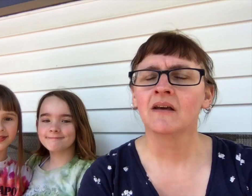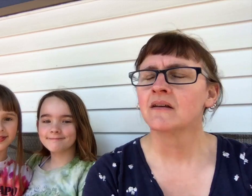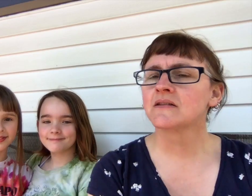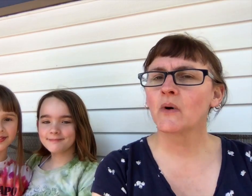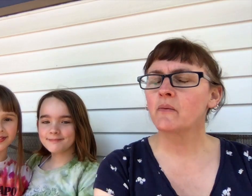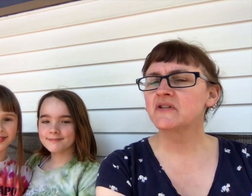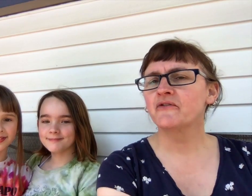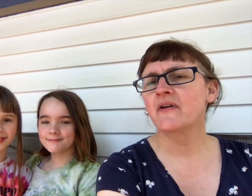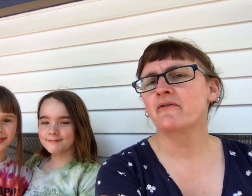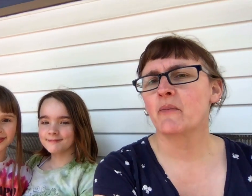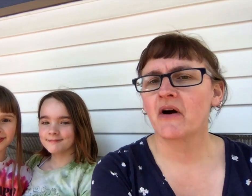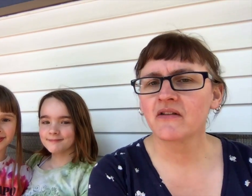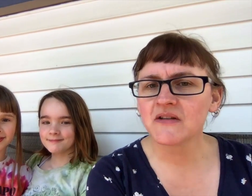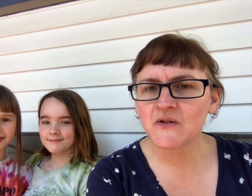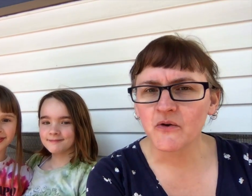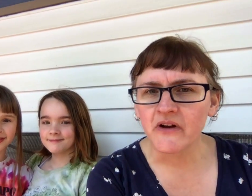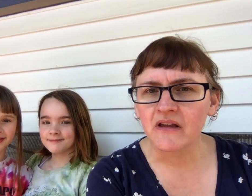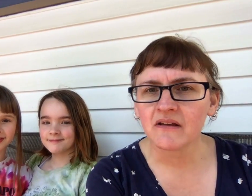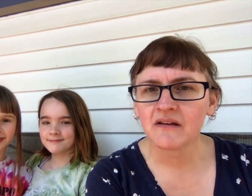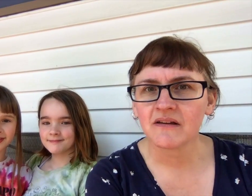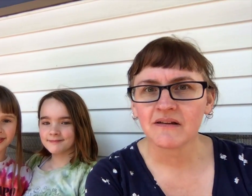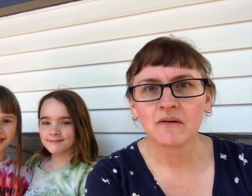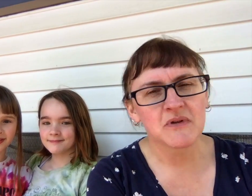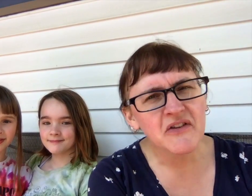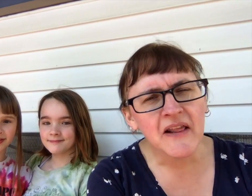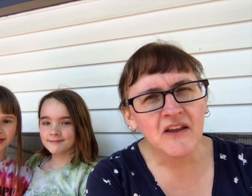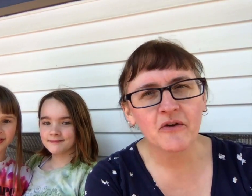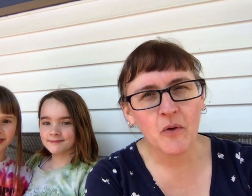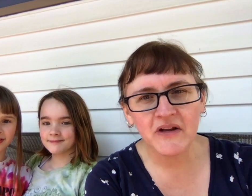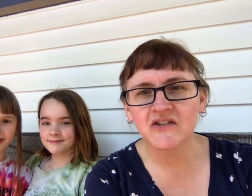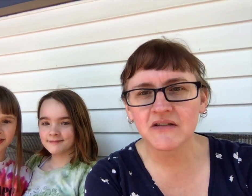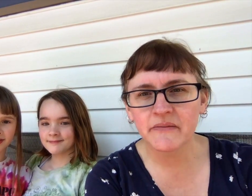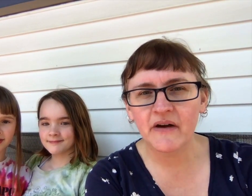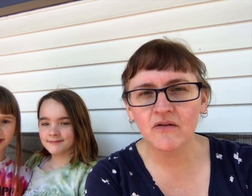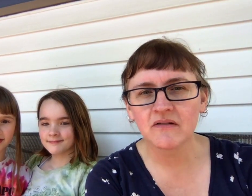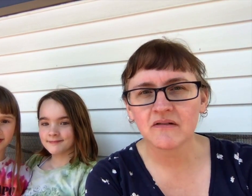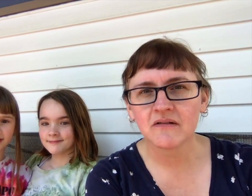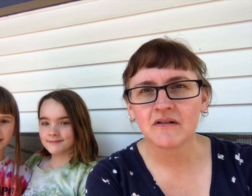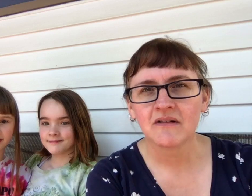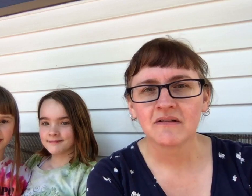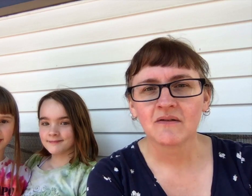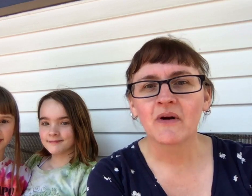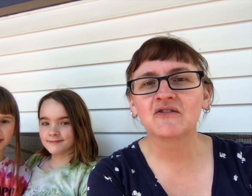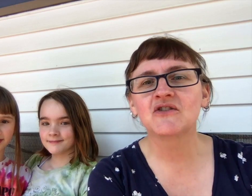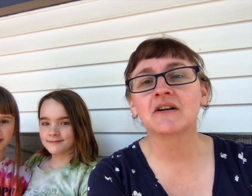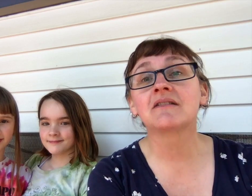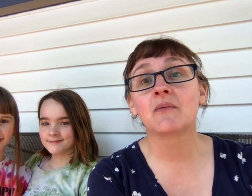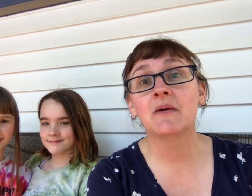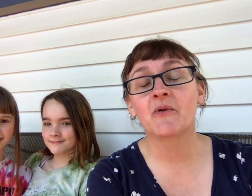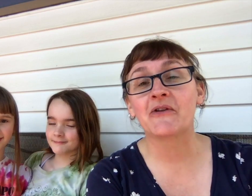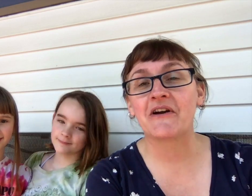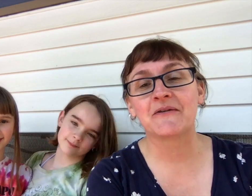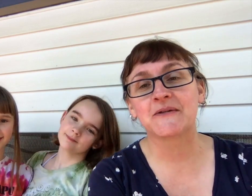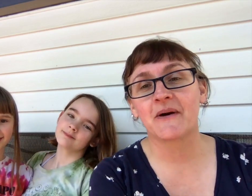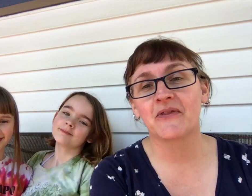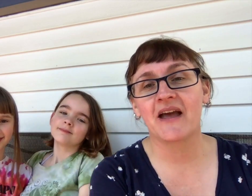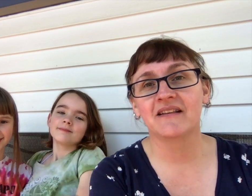So what was your favorite part of the story? Was there anything you have questions about? Why don't you talk to the people in your house about that?